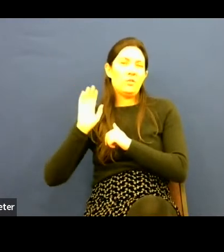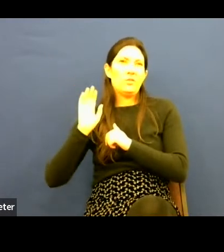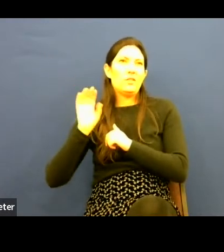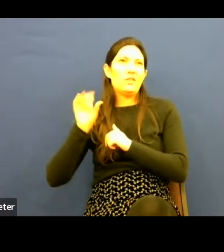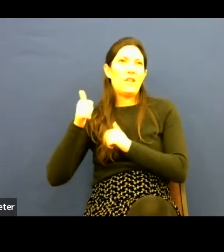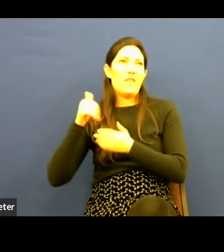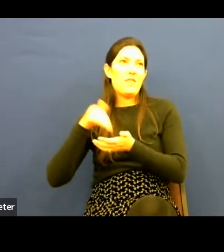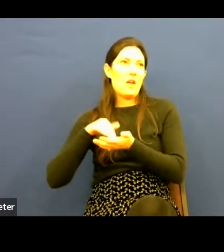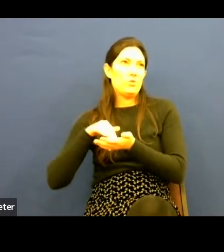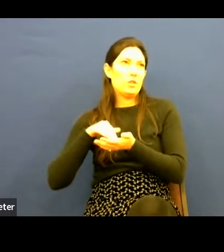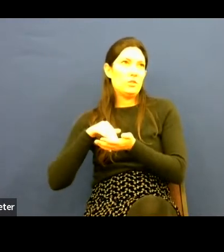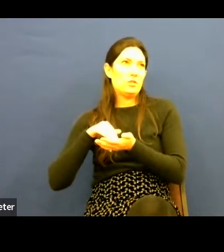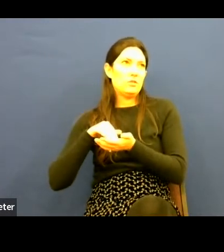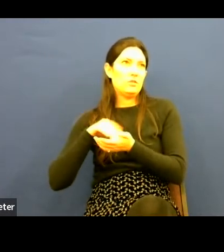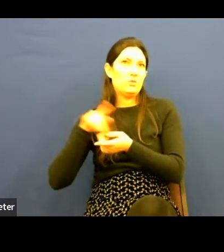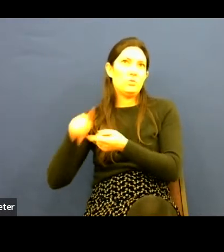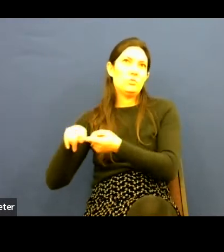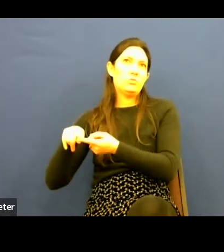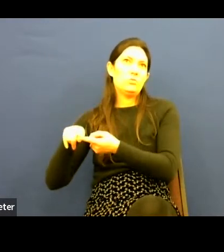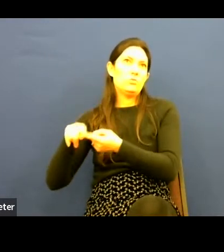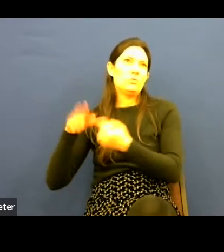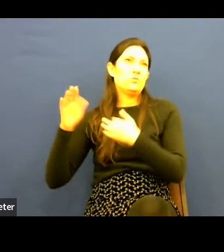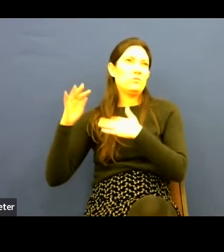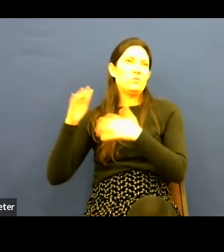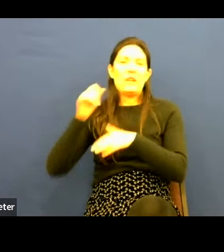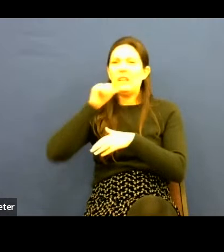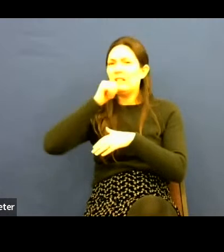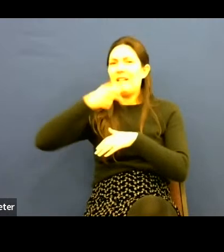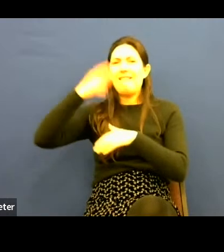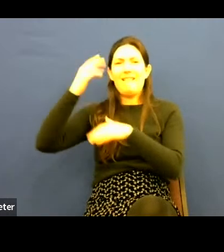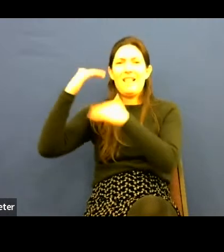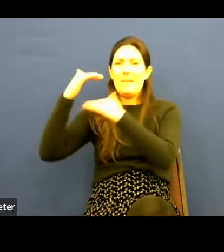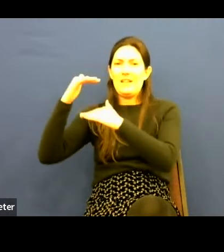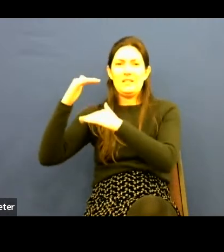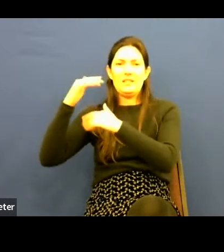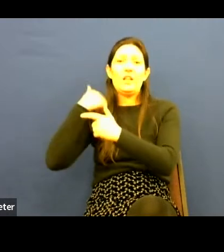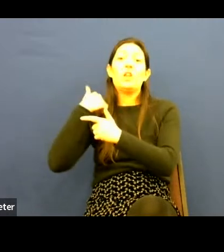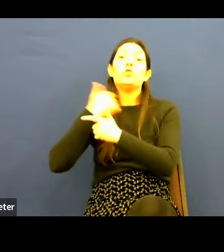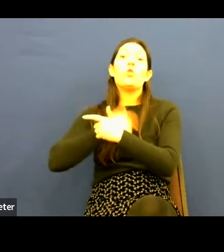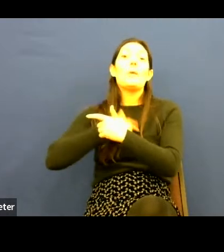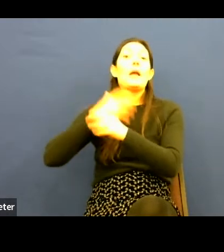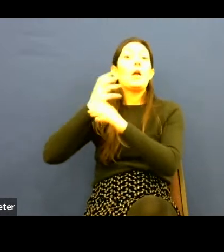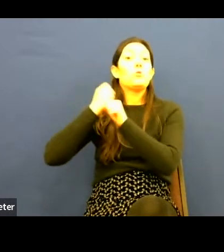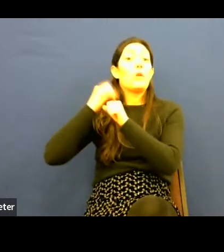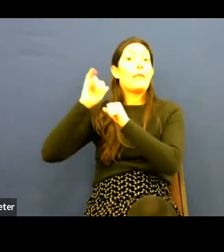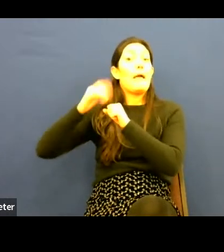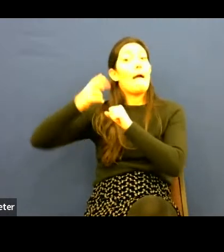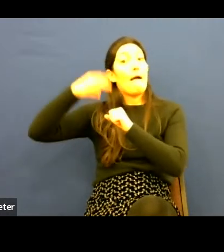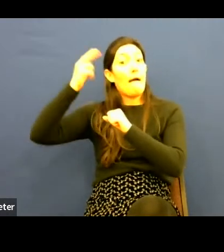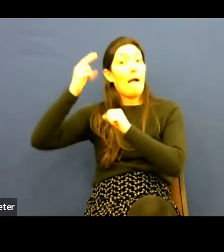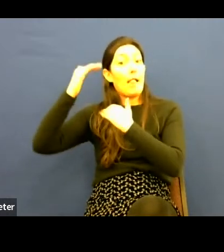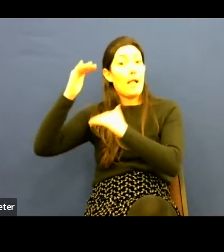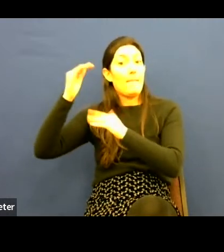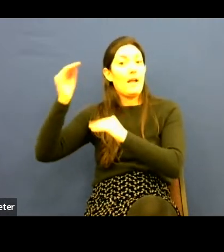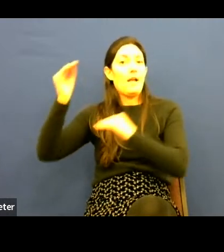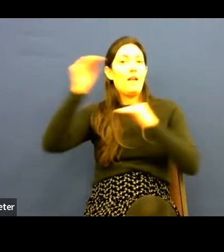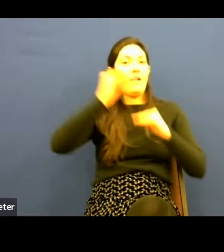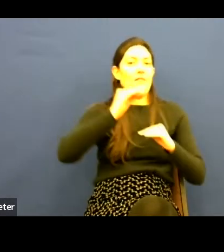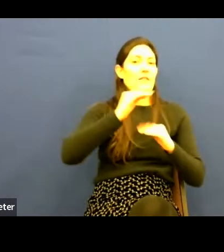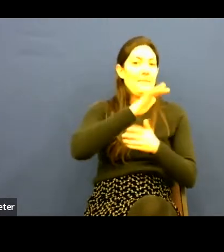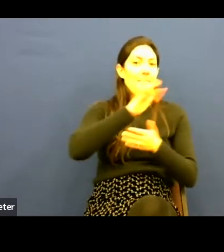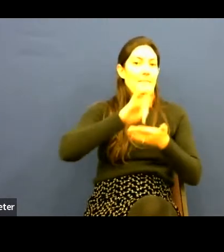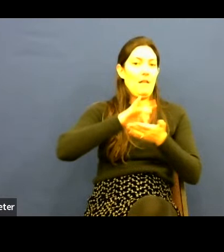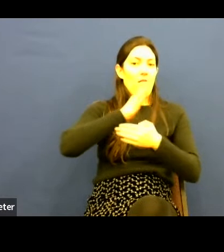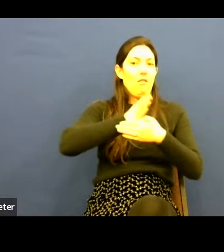was 10,000 up to, it wasn't a very high limit. We took that high limit, made that the medium scale, and then the